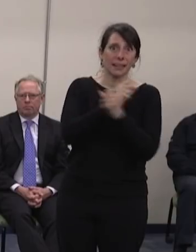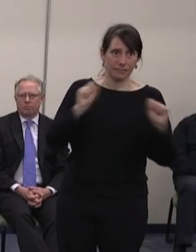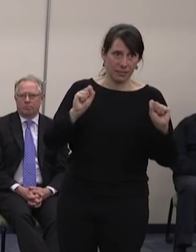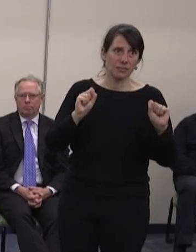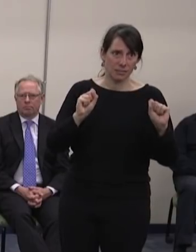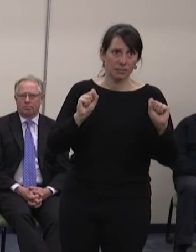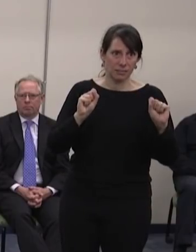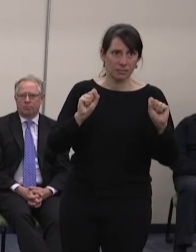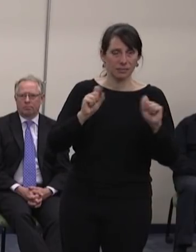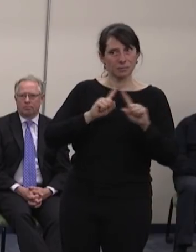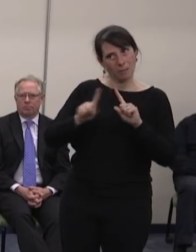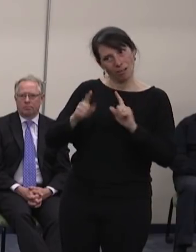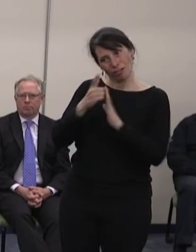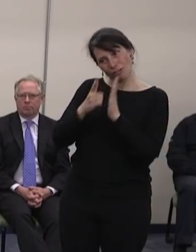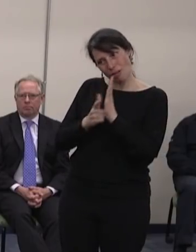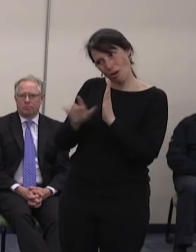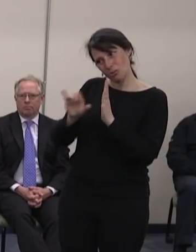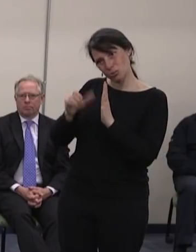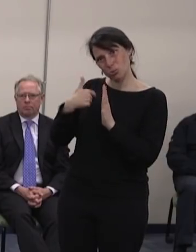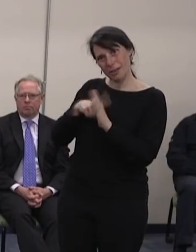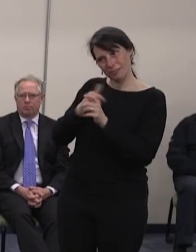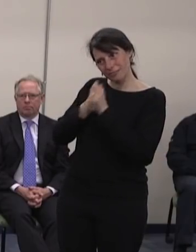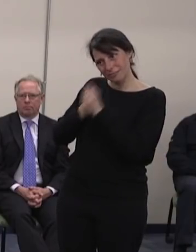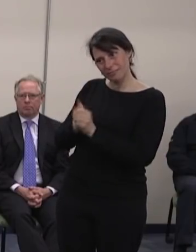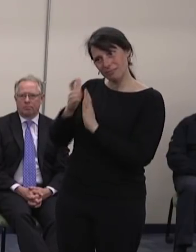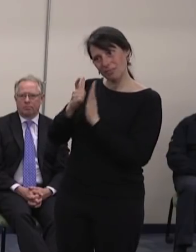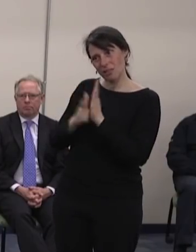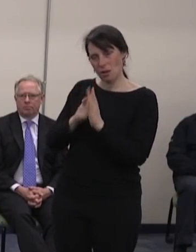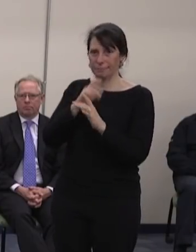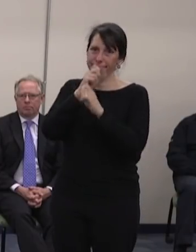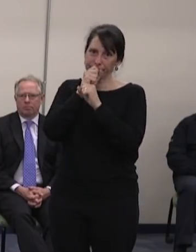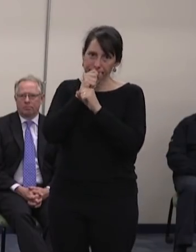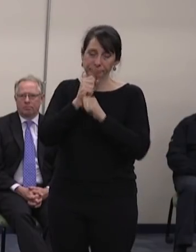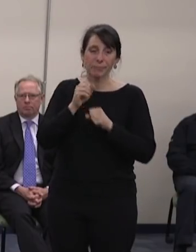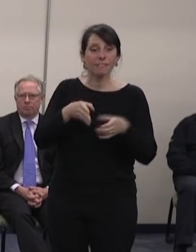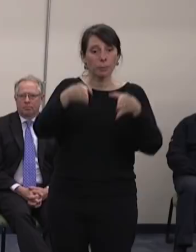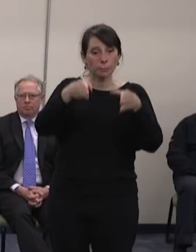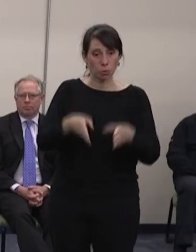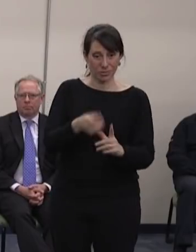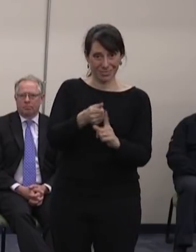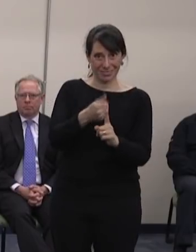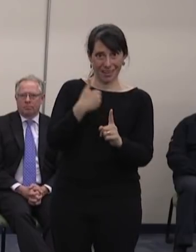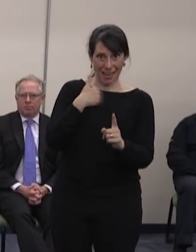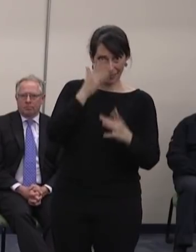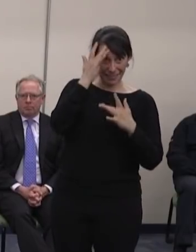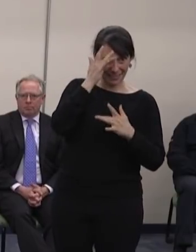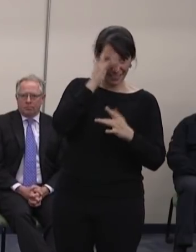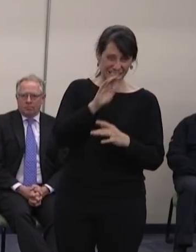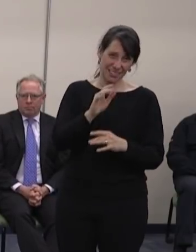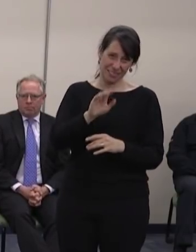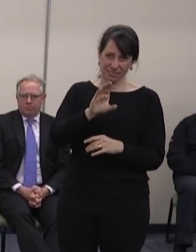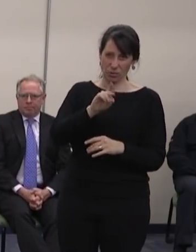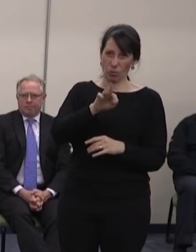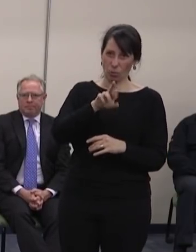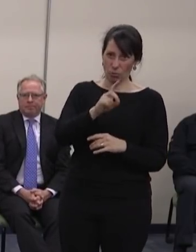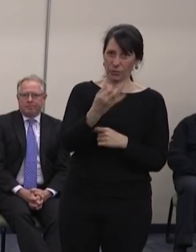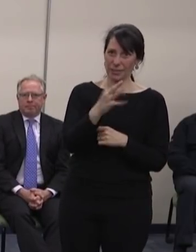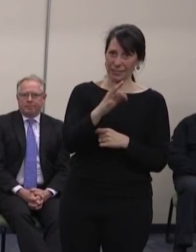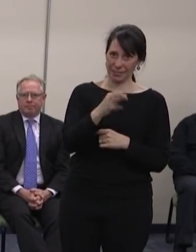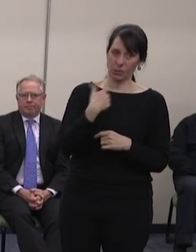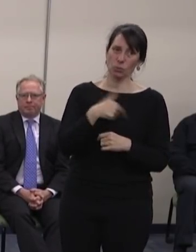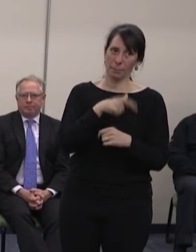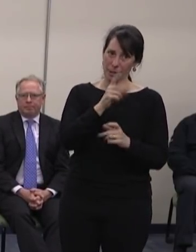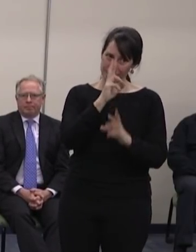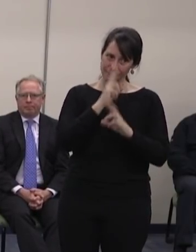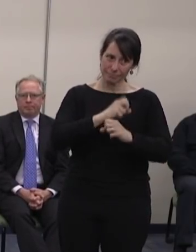law when it comes to sharing information about a person who has a reportable communicable disease like COVID-19. We